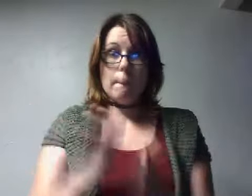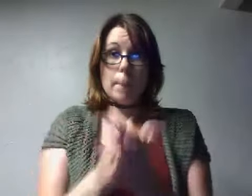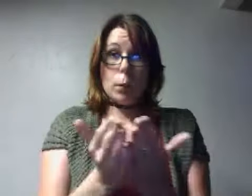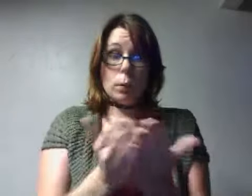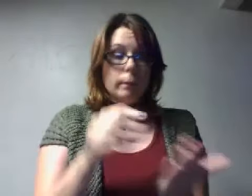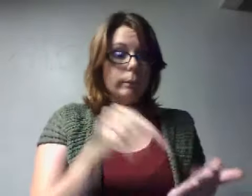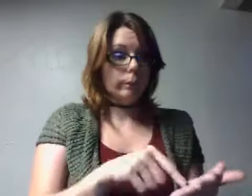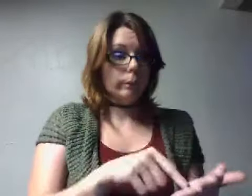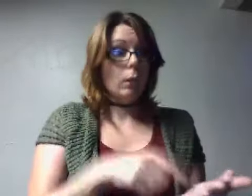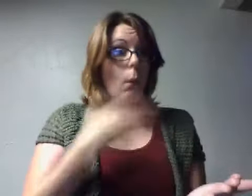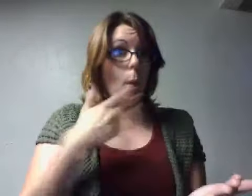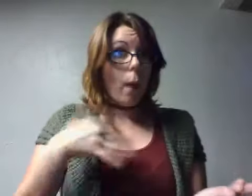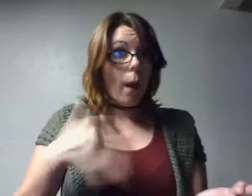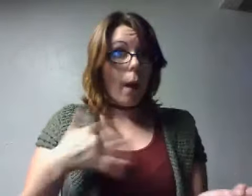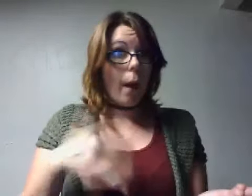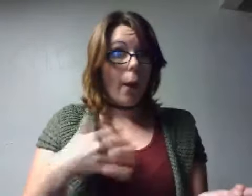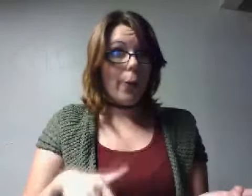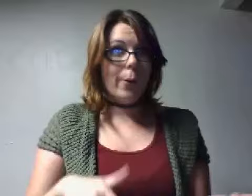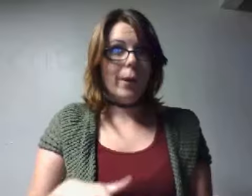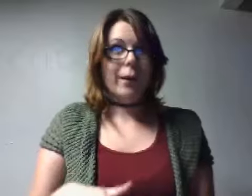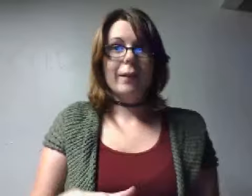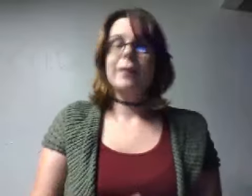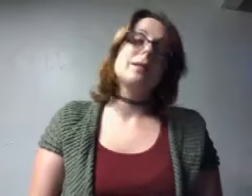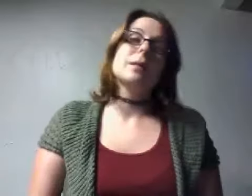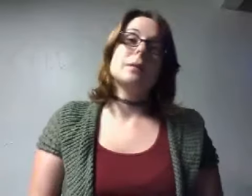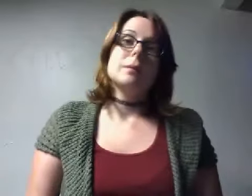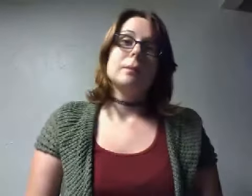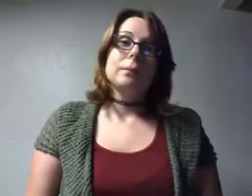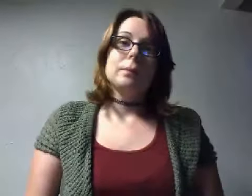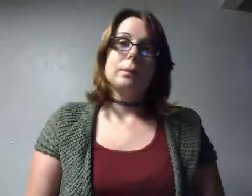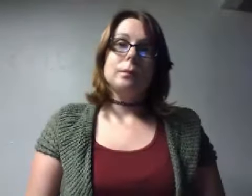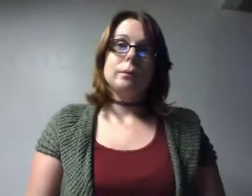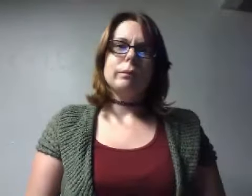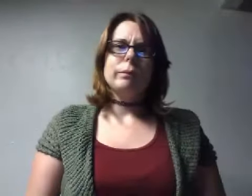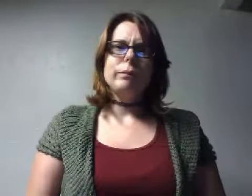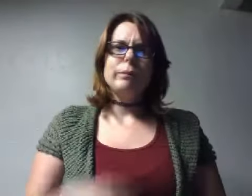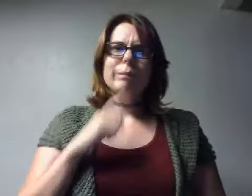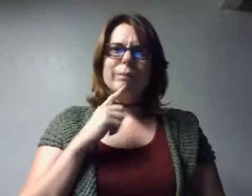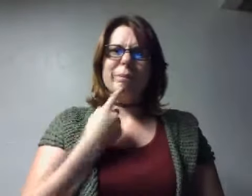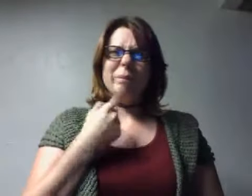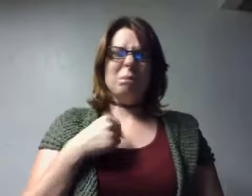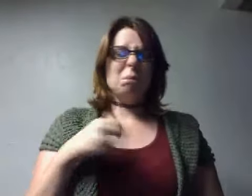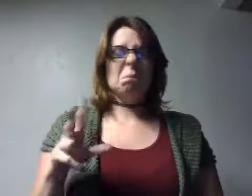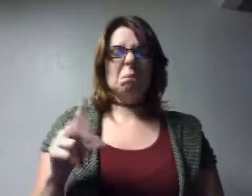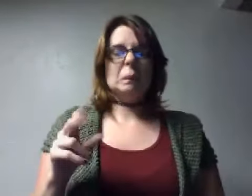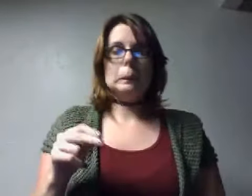camera and started photographing, and I really wasn't serious about it until about 22 years old. I took my